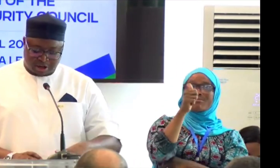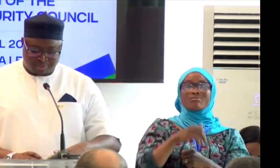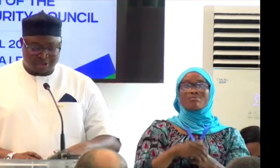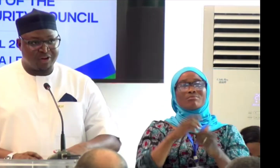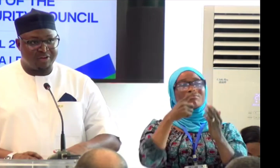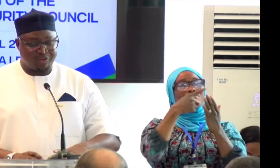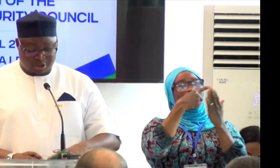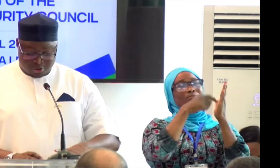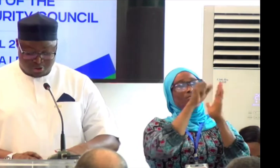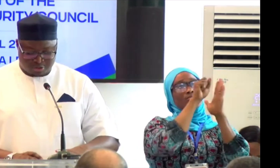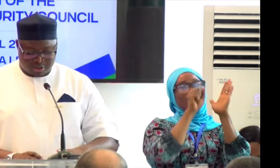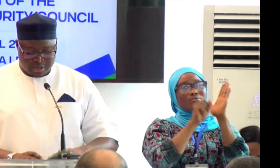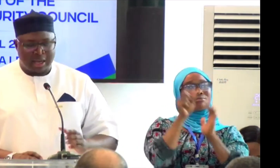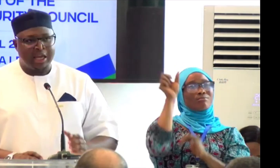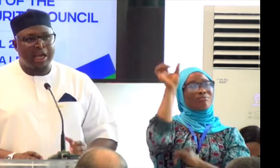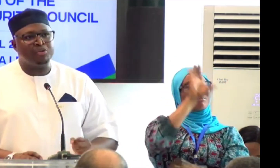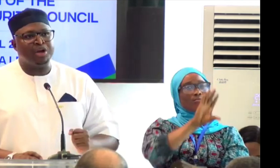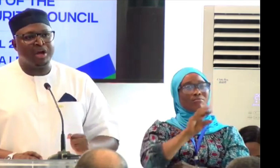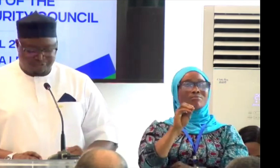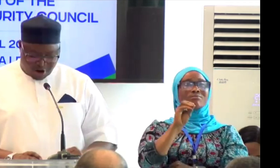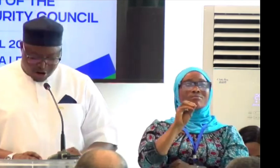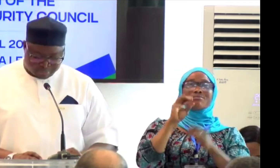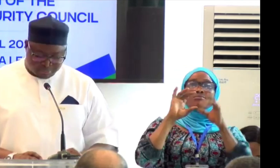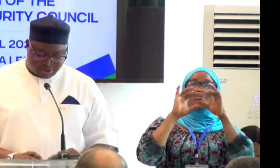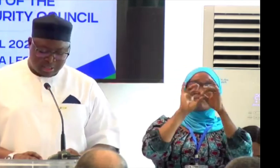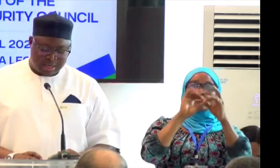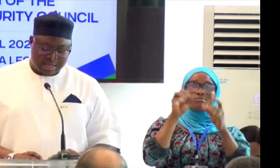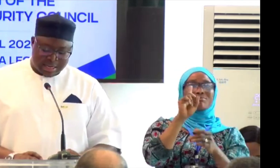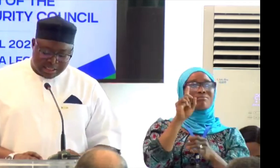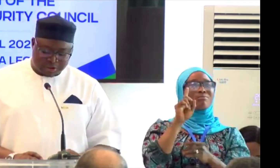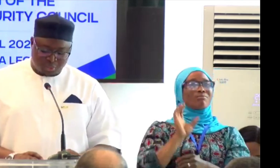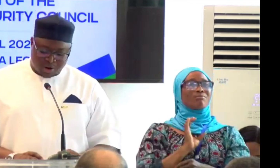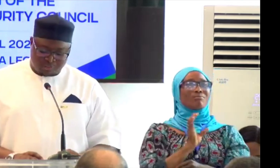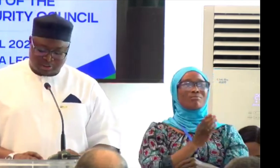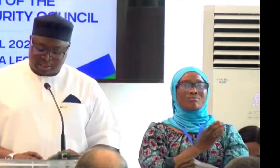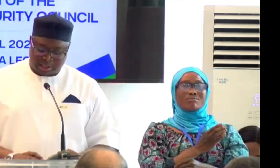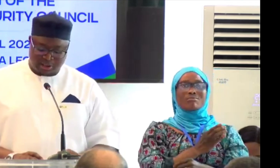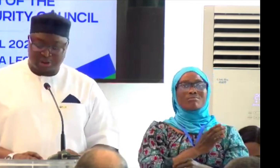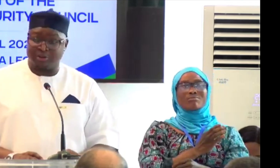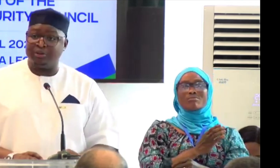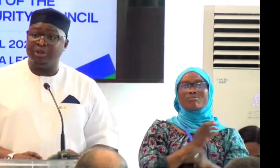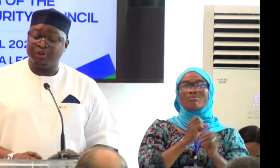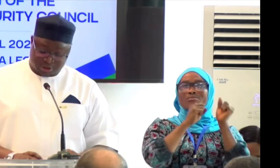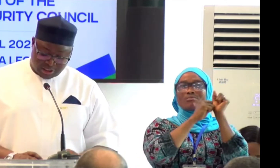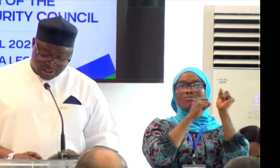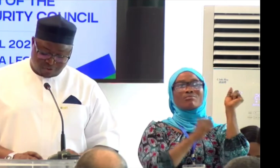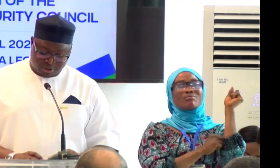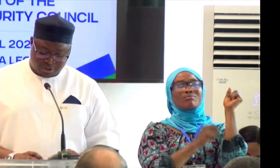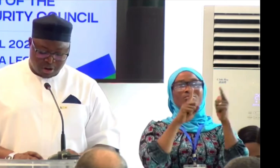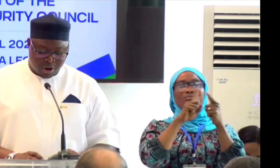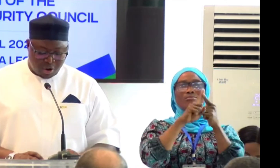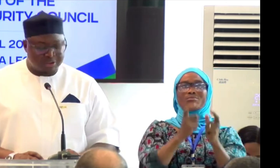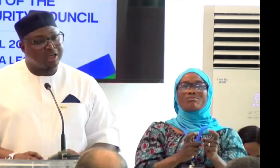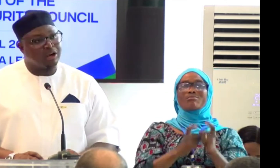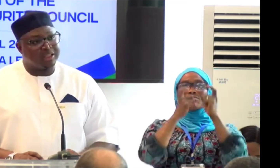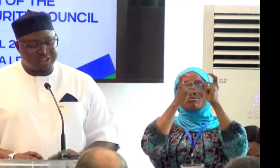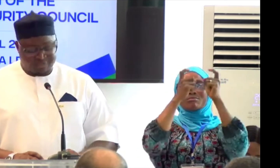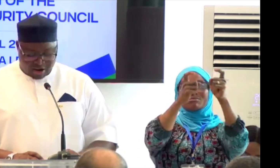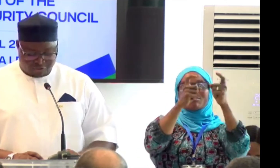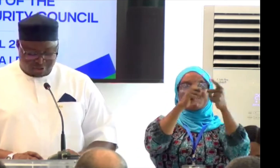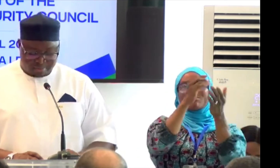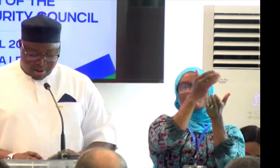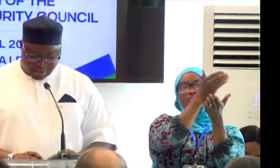and Government of the African Union here reaffirms his unwavering dedication to delivering on the